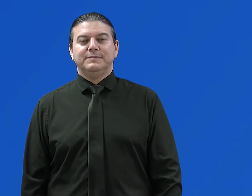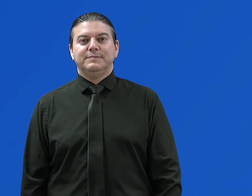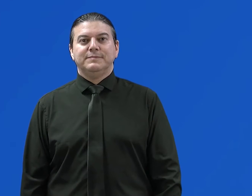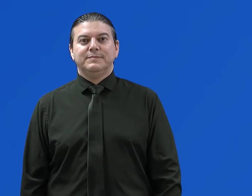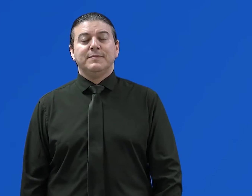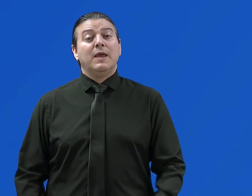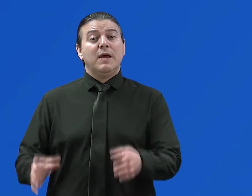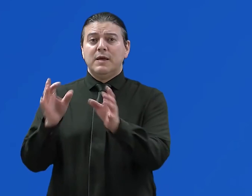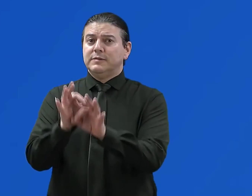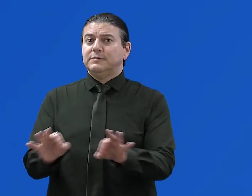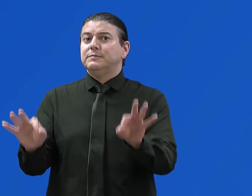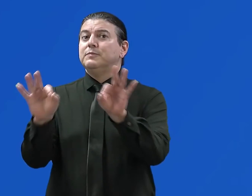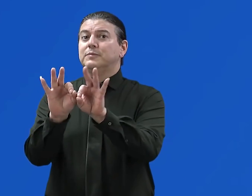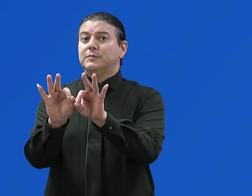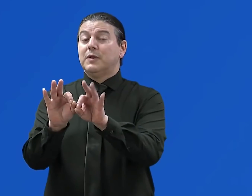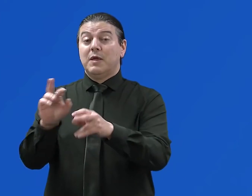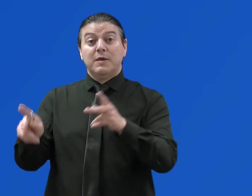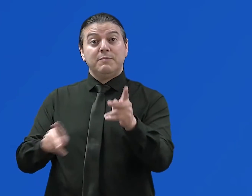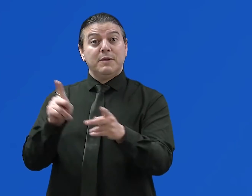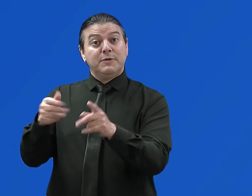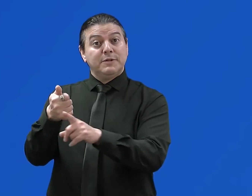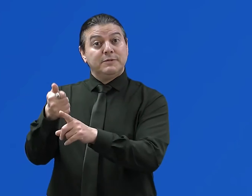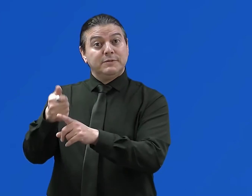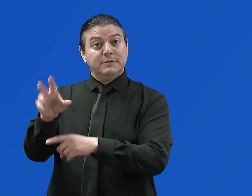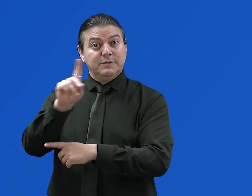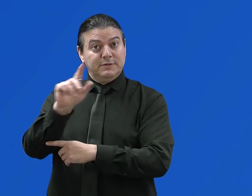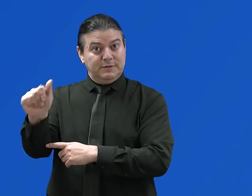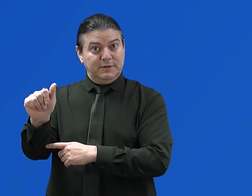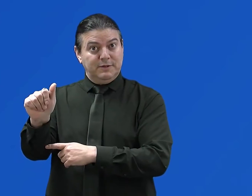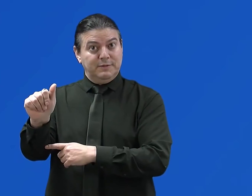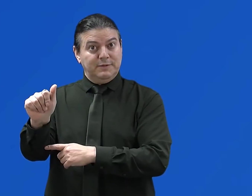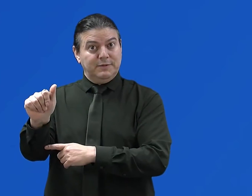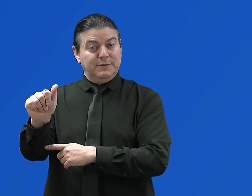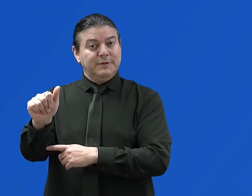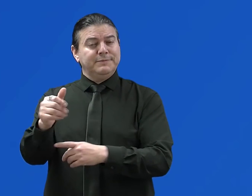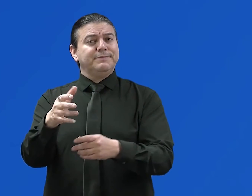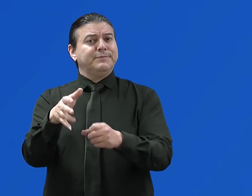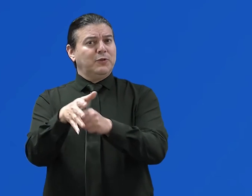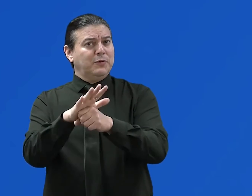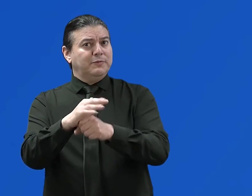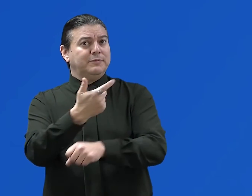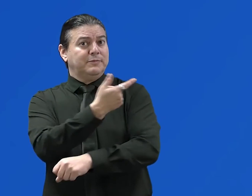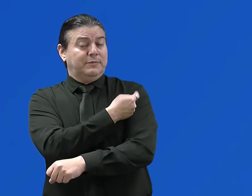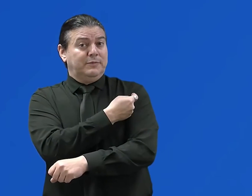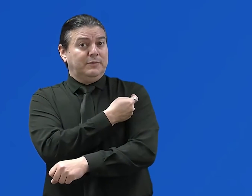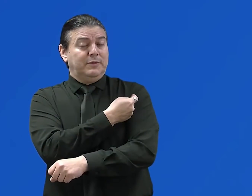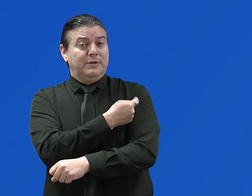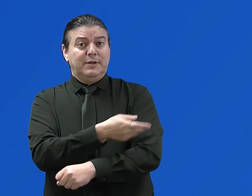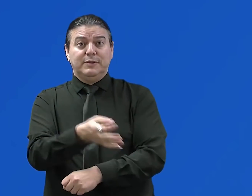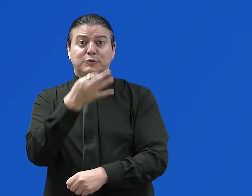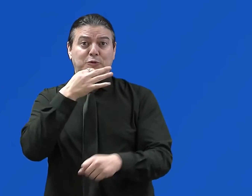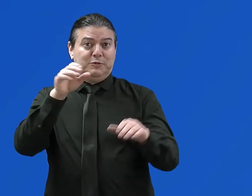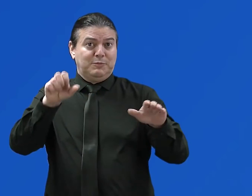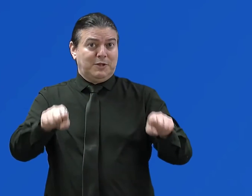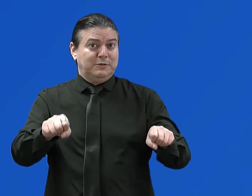It is important that people with disabilities get a COVID-19 vaccine as soon as it is available to